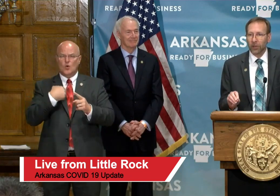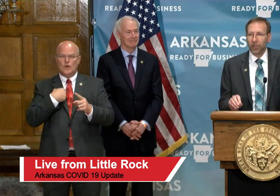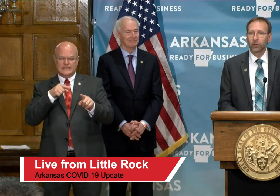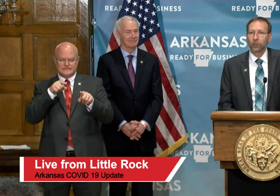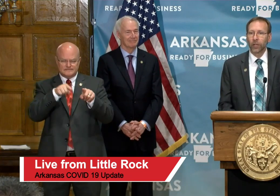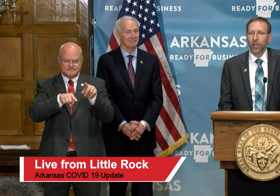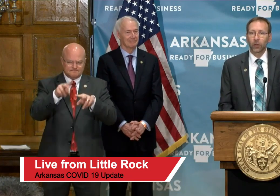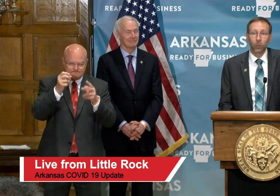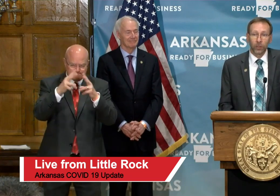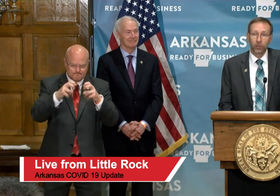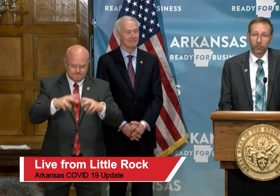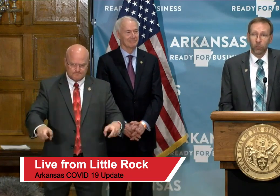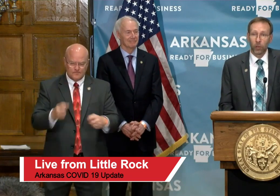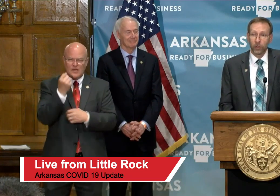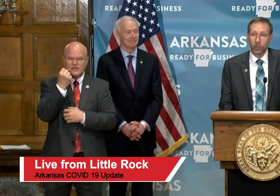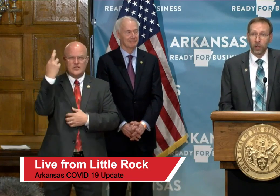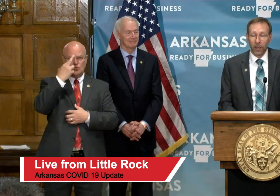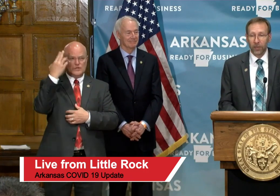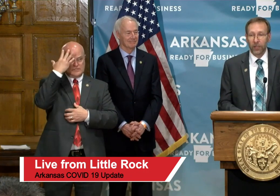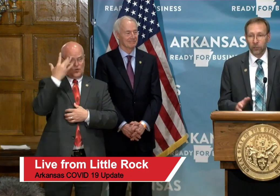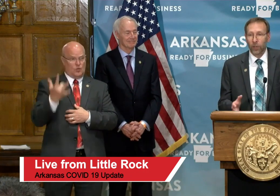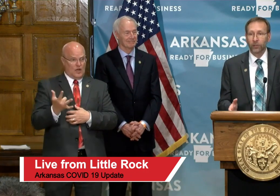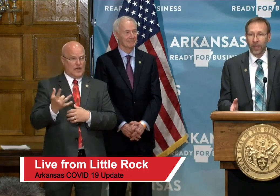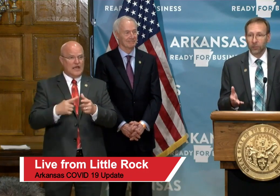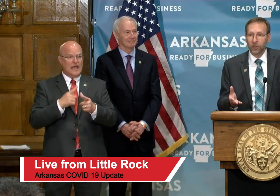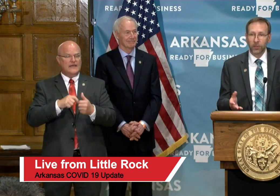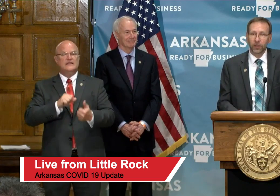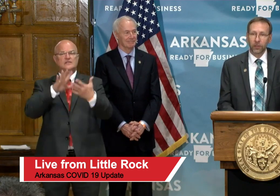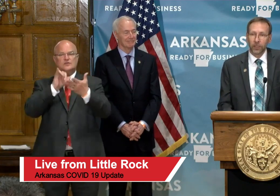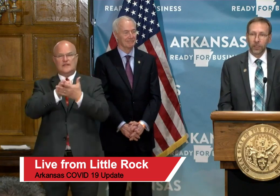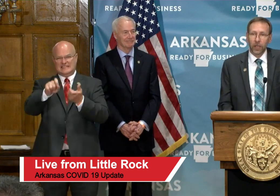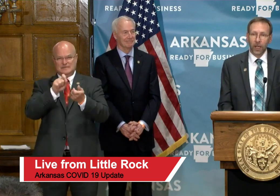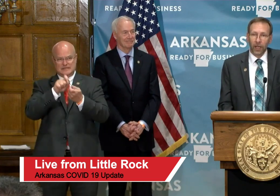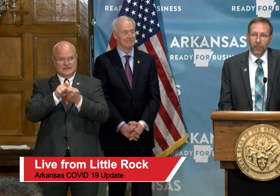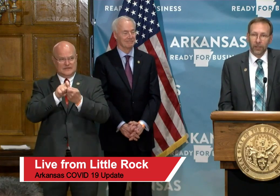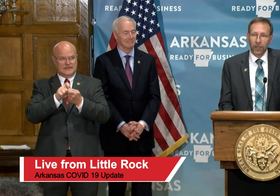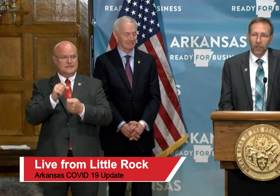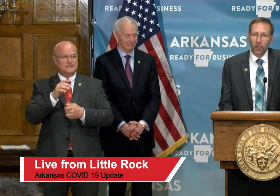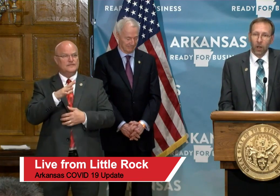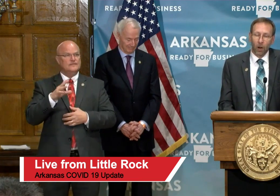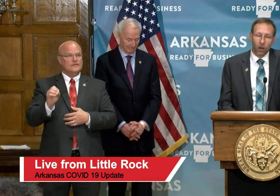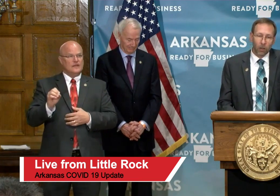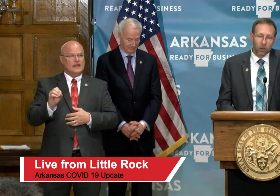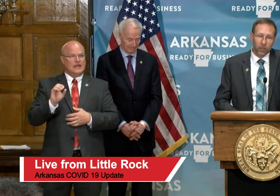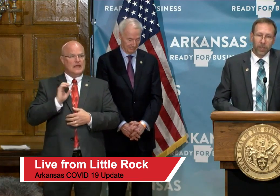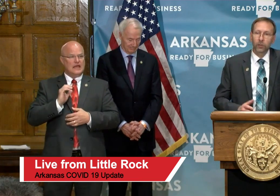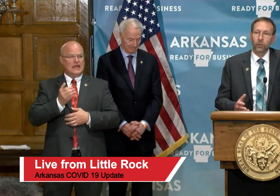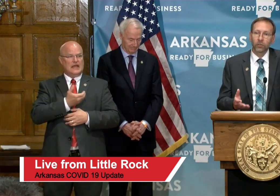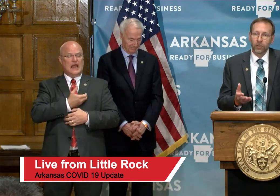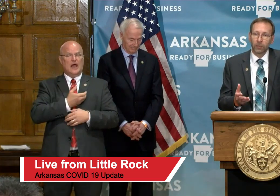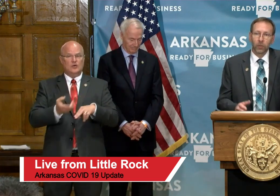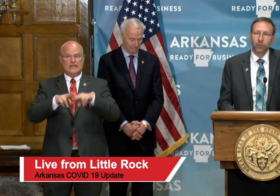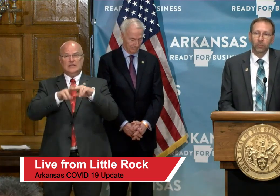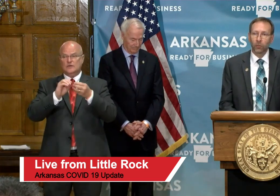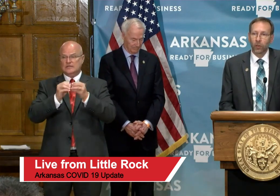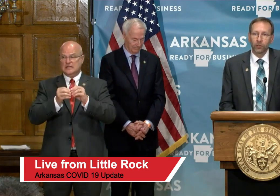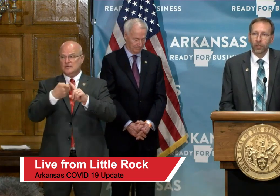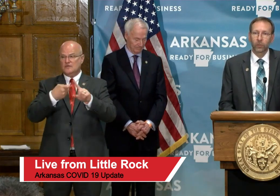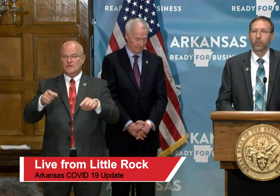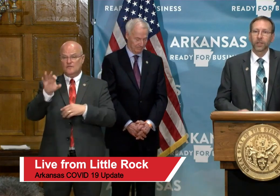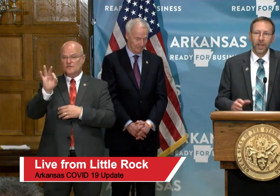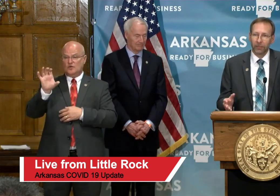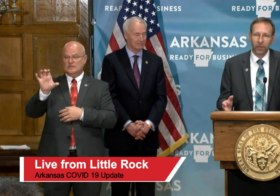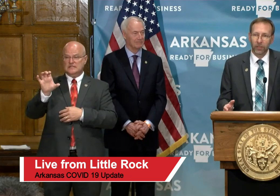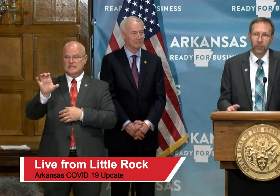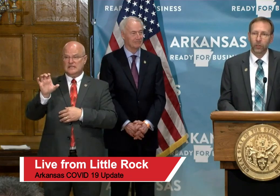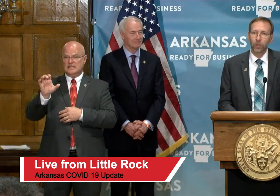can get down and understand the reason for it and then address that specifically. And our increased numbers from Forest